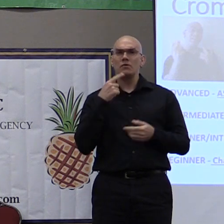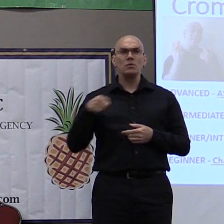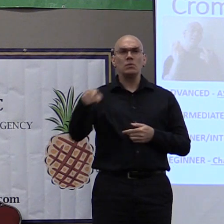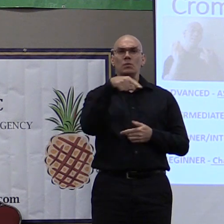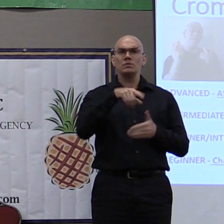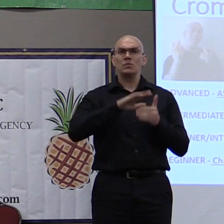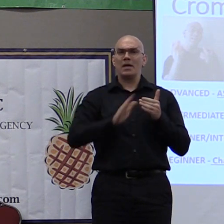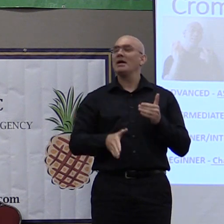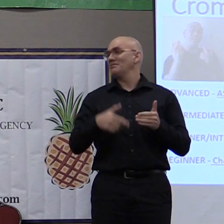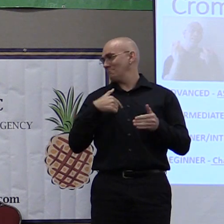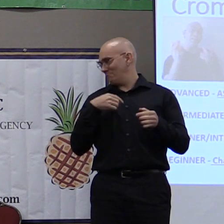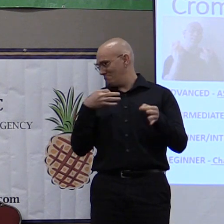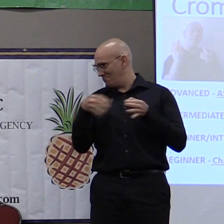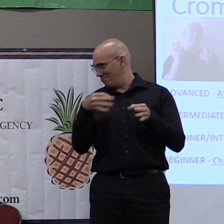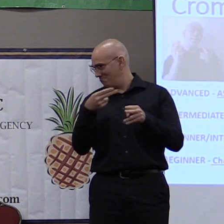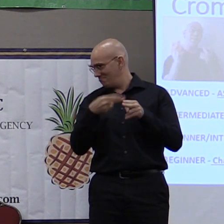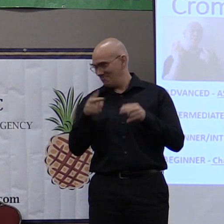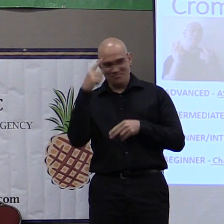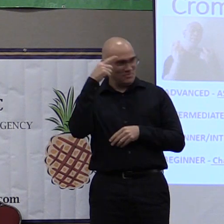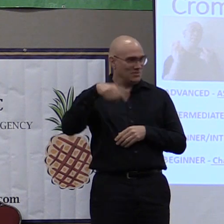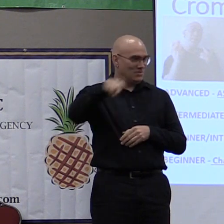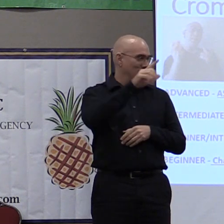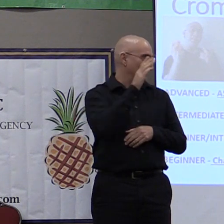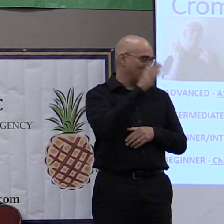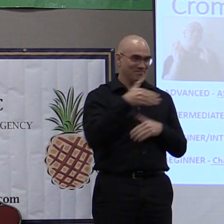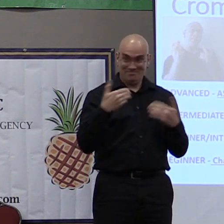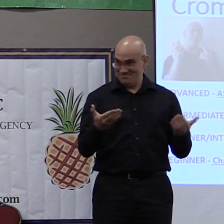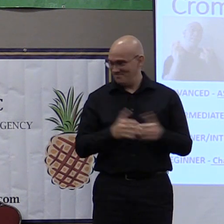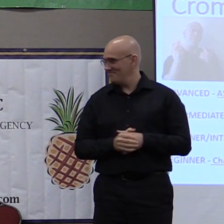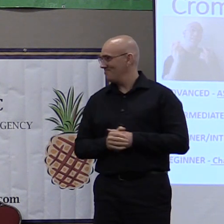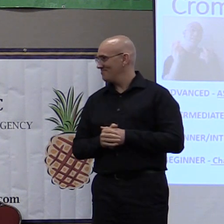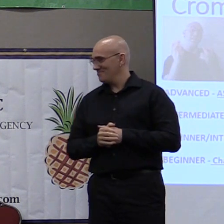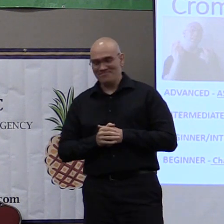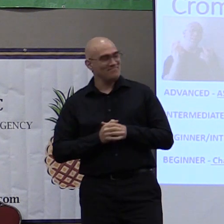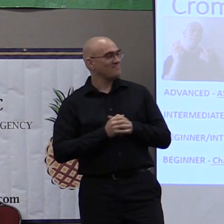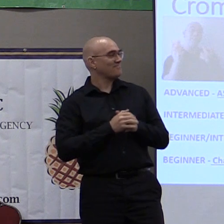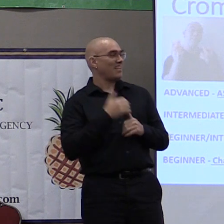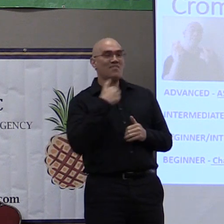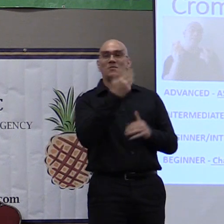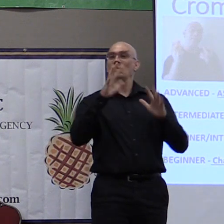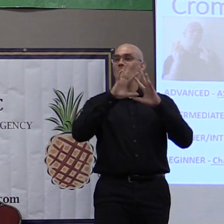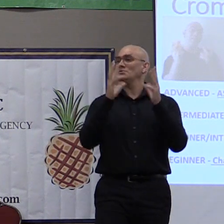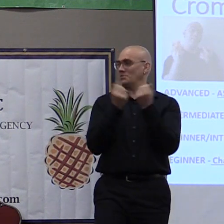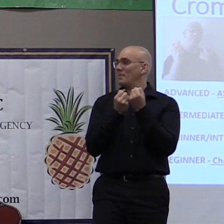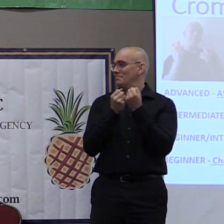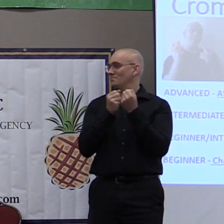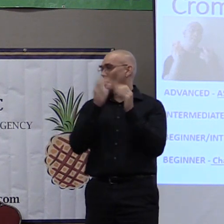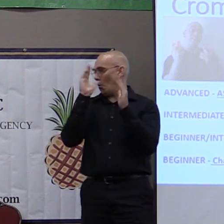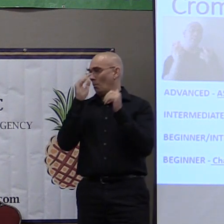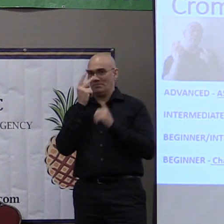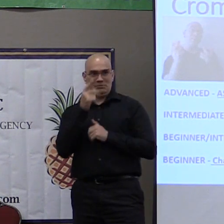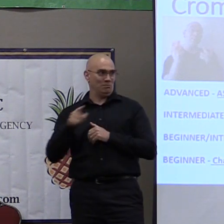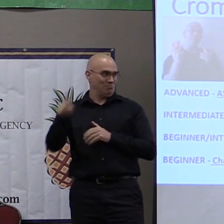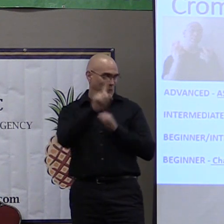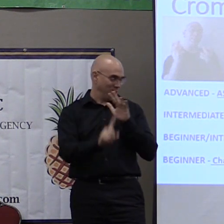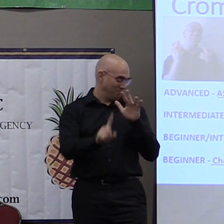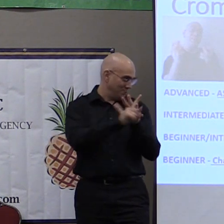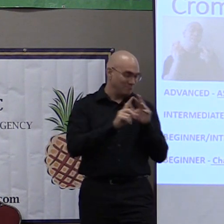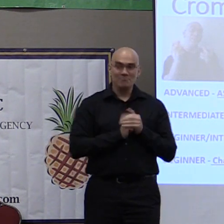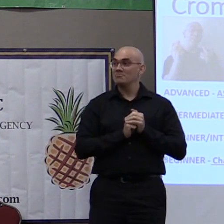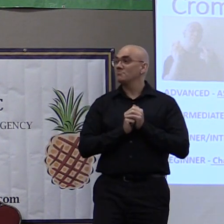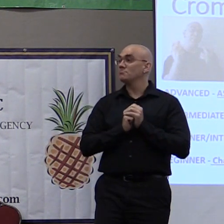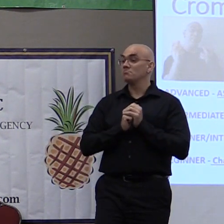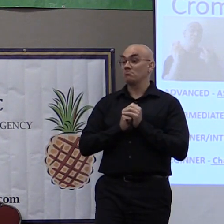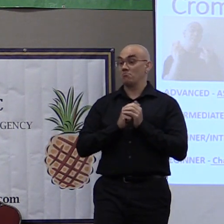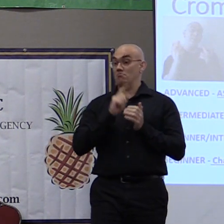Third question, what do I have to offer you this weekend? I'll briefly explain to you. I have a few workshops. I hope to